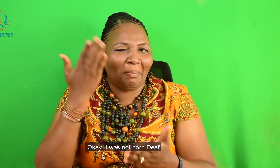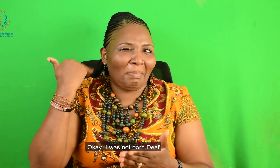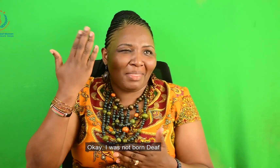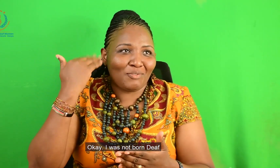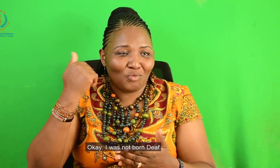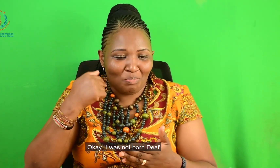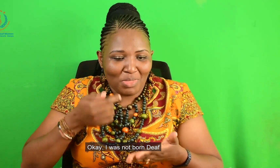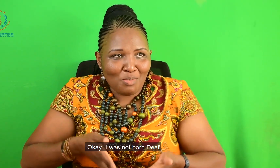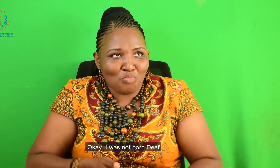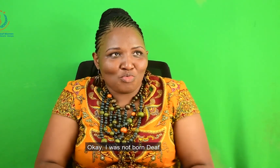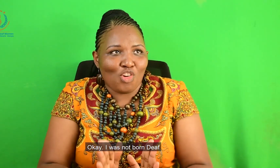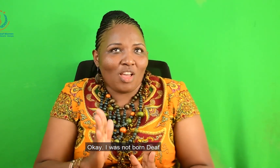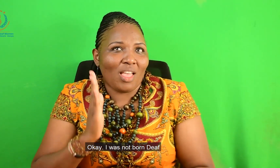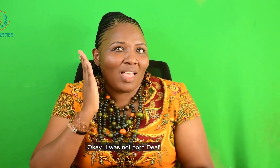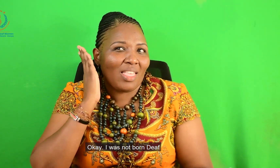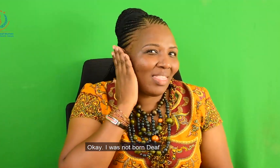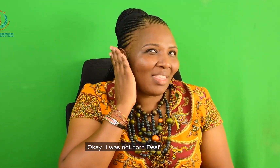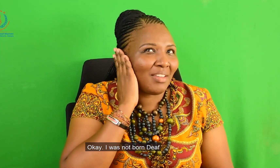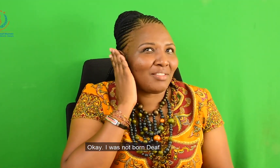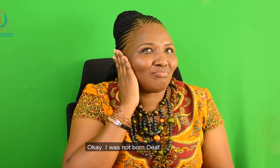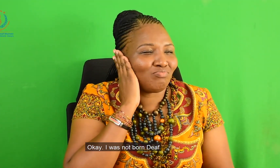Okay, I was not born deaf.